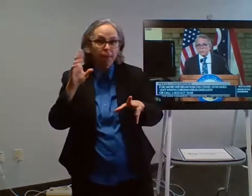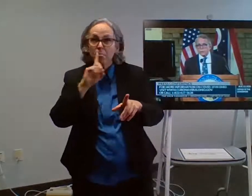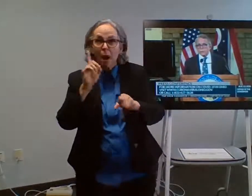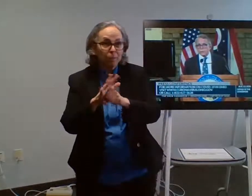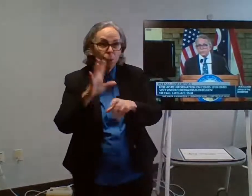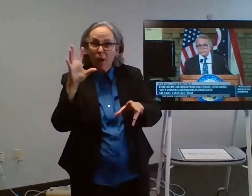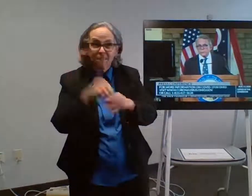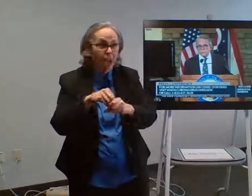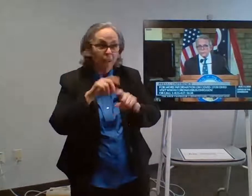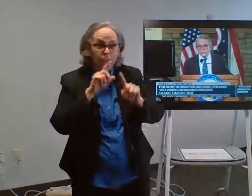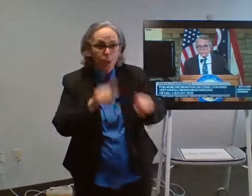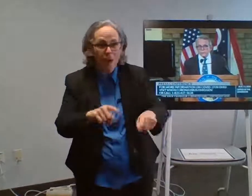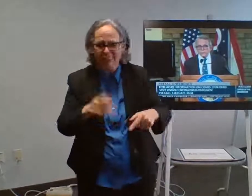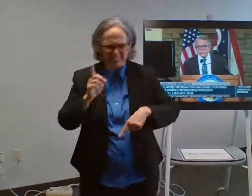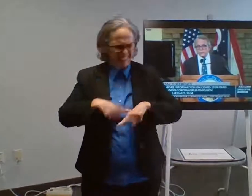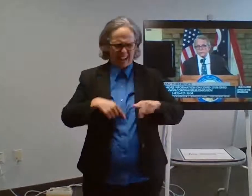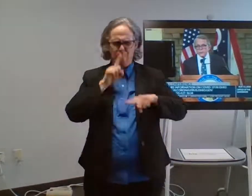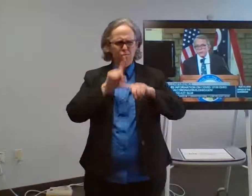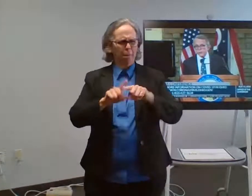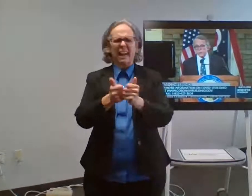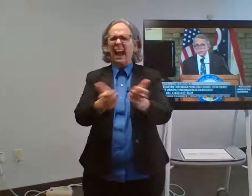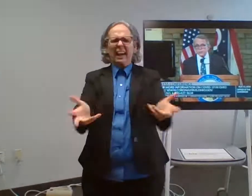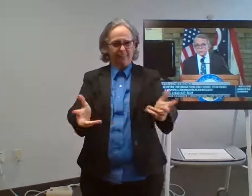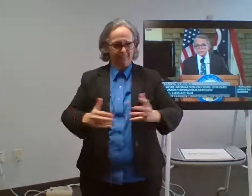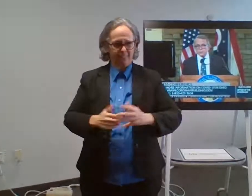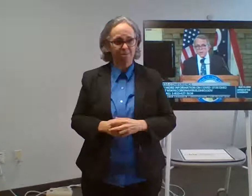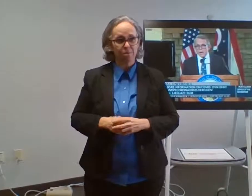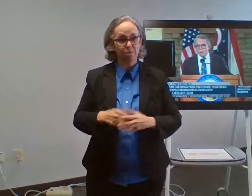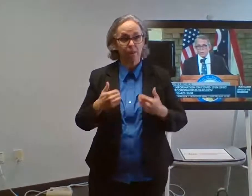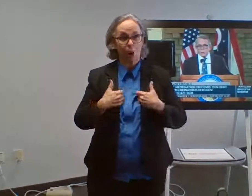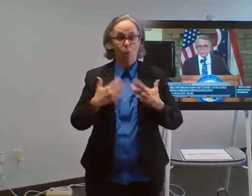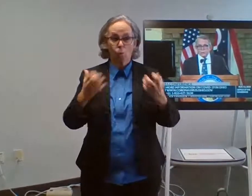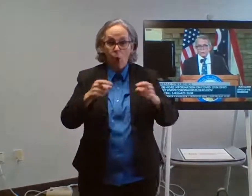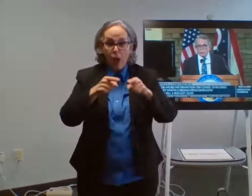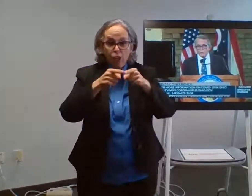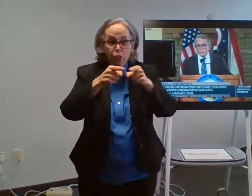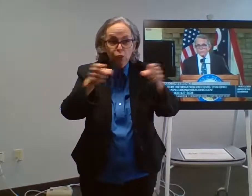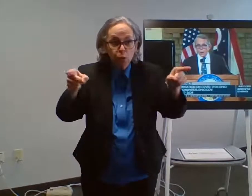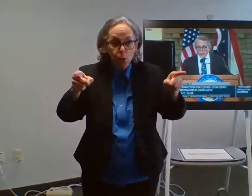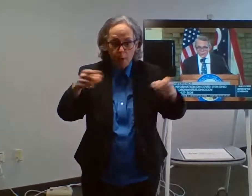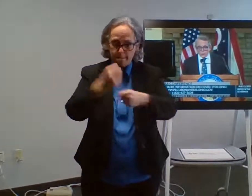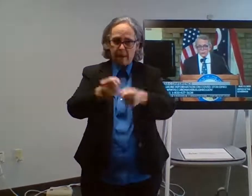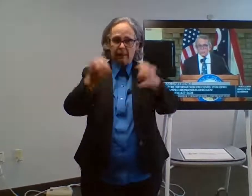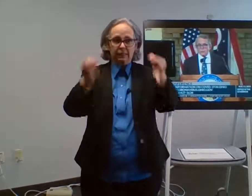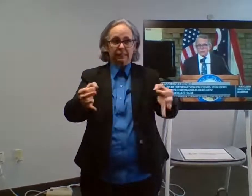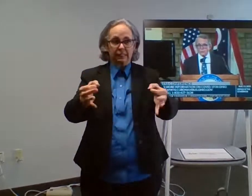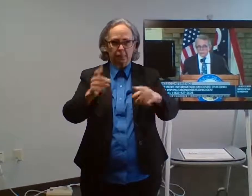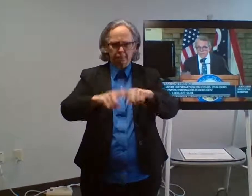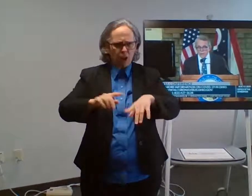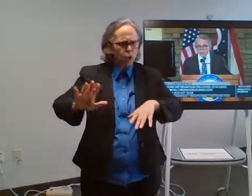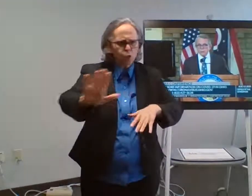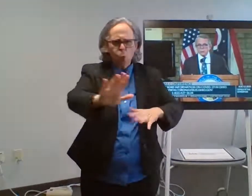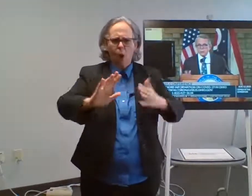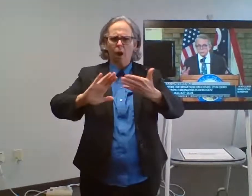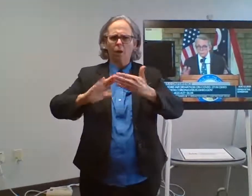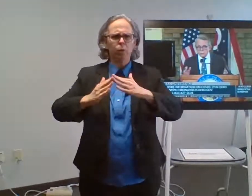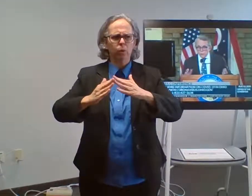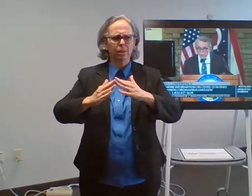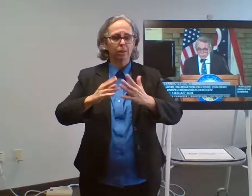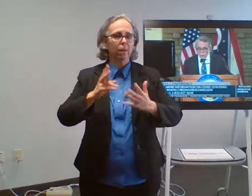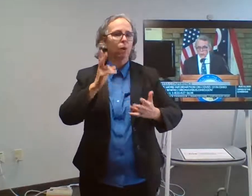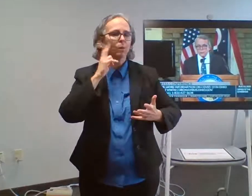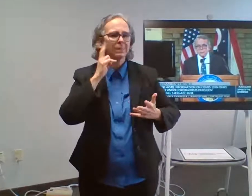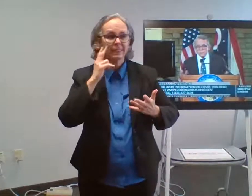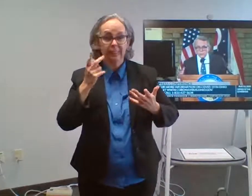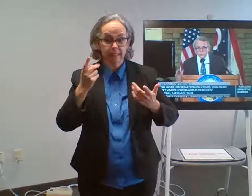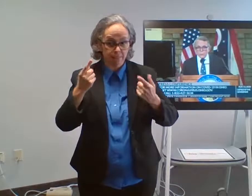local community to have their say on this, see how it works. What we've tried to do, and I've done today, and I'm going to do